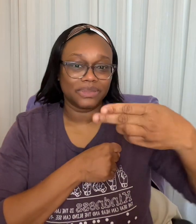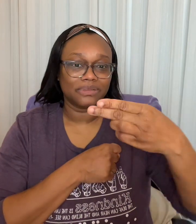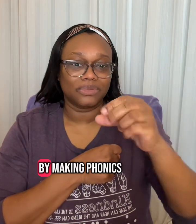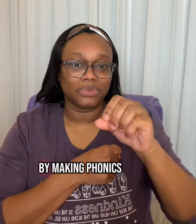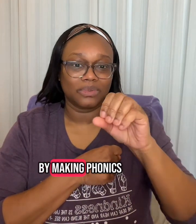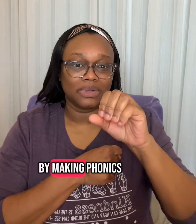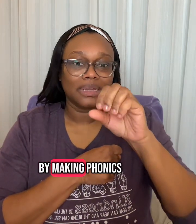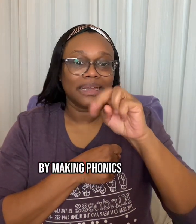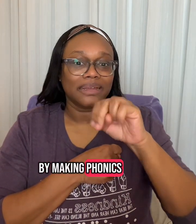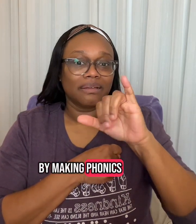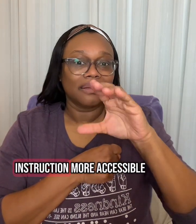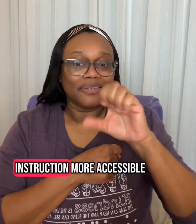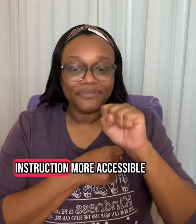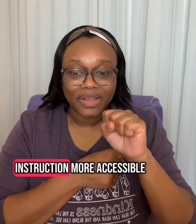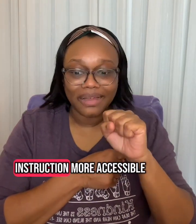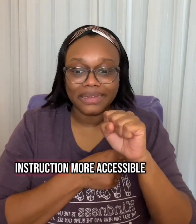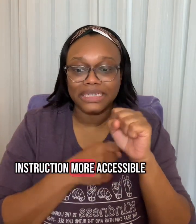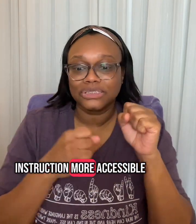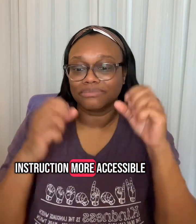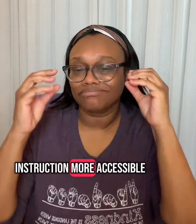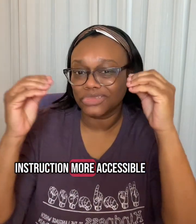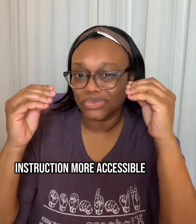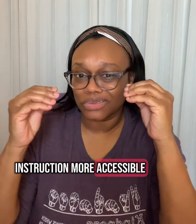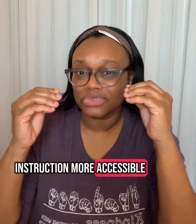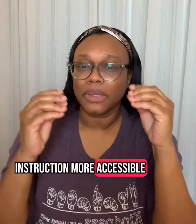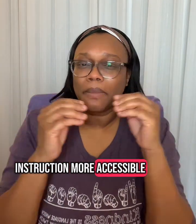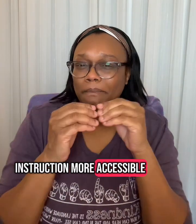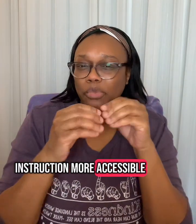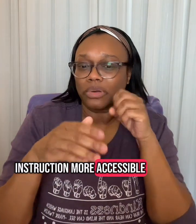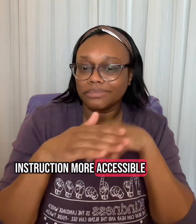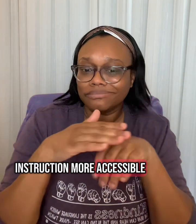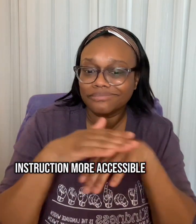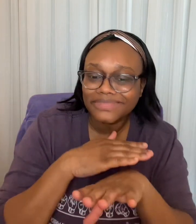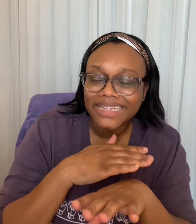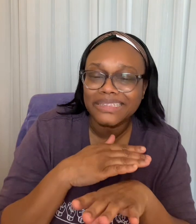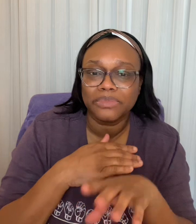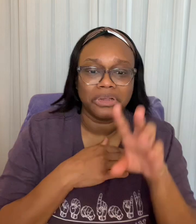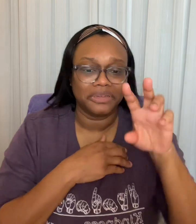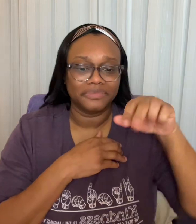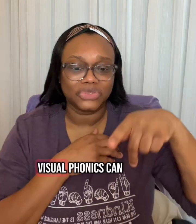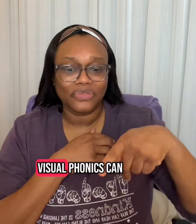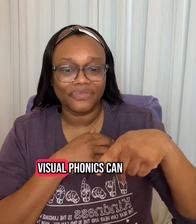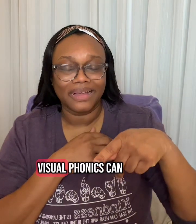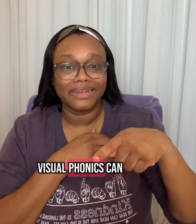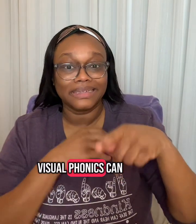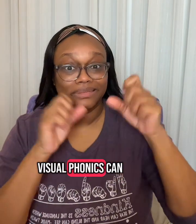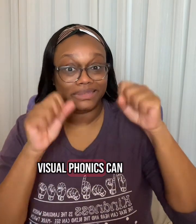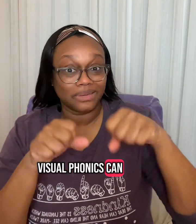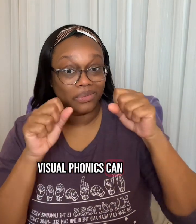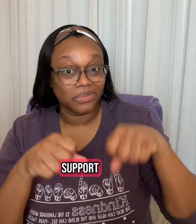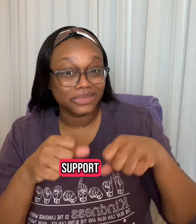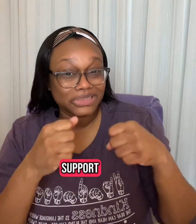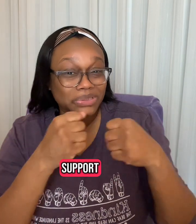By making phonics instruction more accessible, visual phonics can support